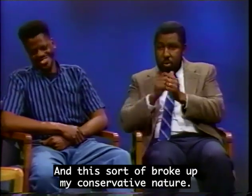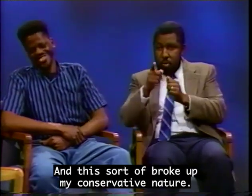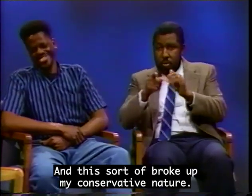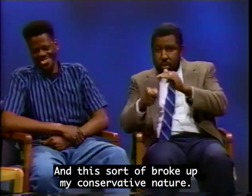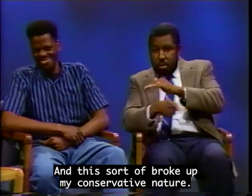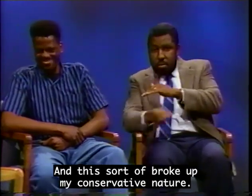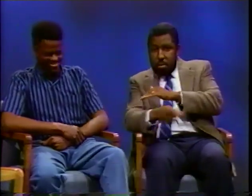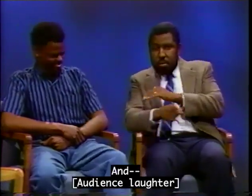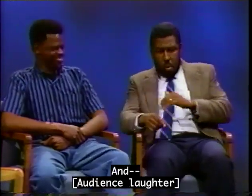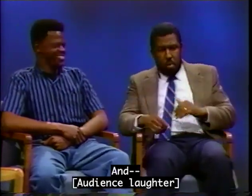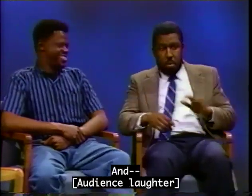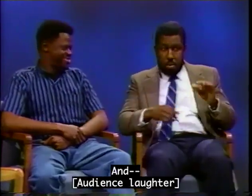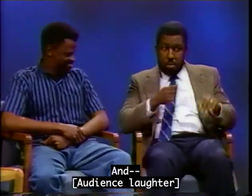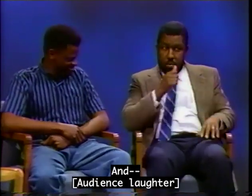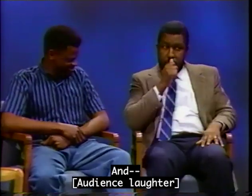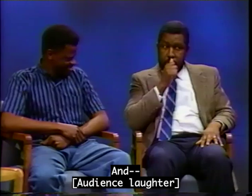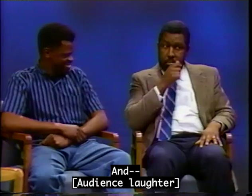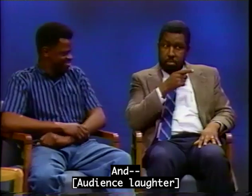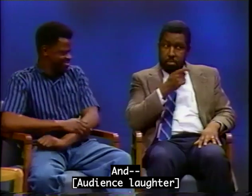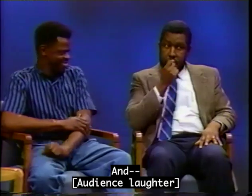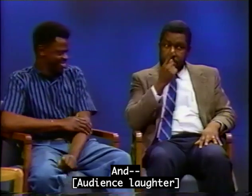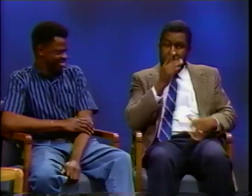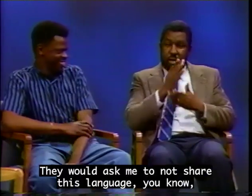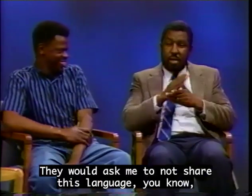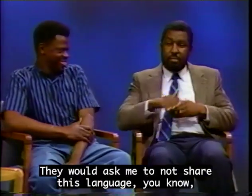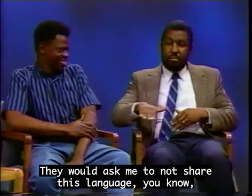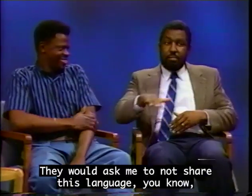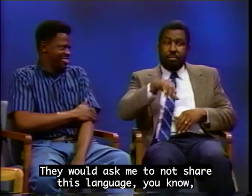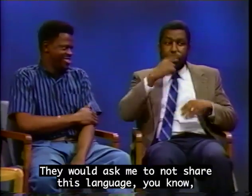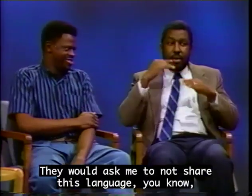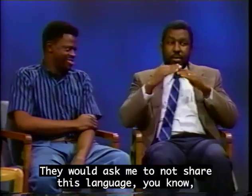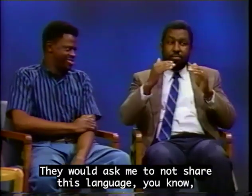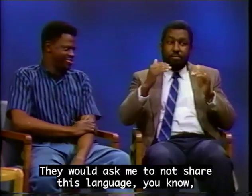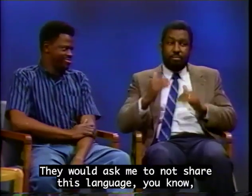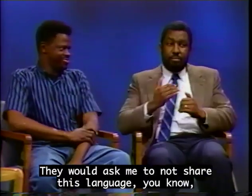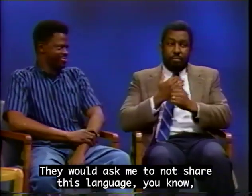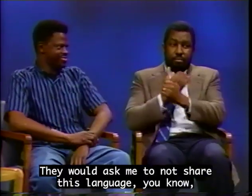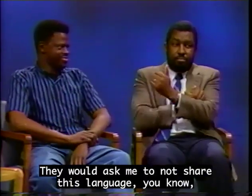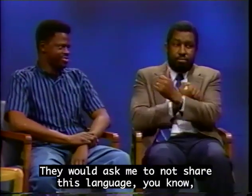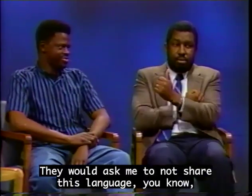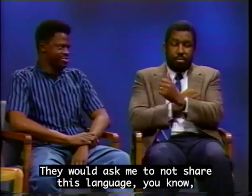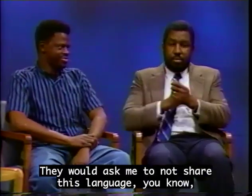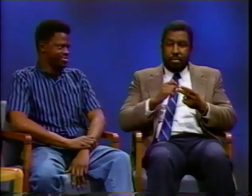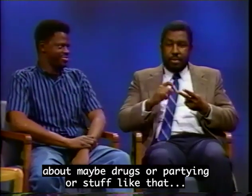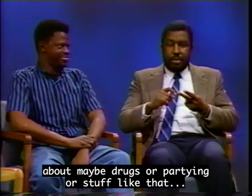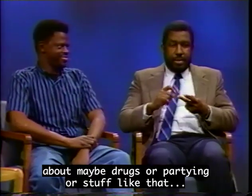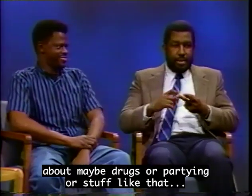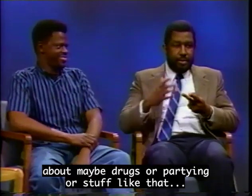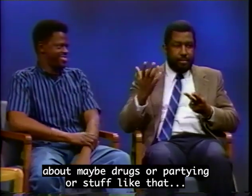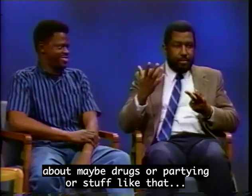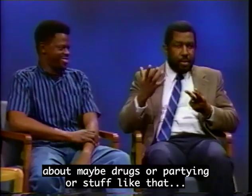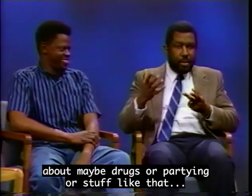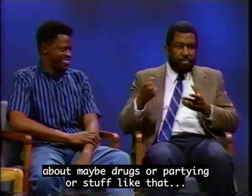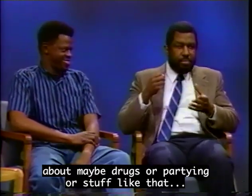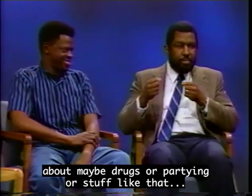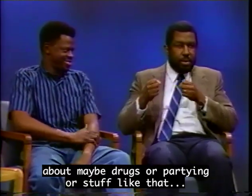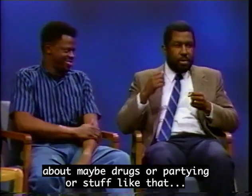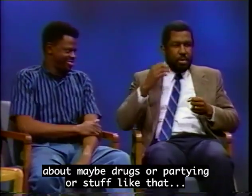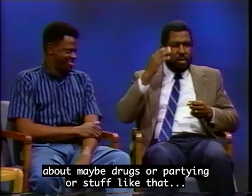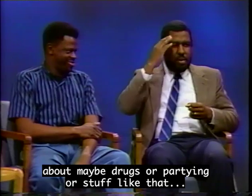nature. And they would ask me to not share this language, you know, about maybe drugs or partying or stuff like